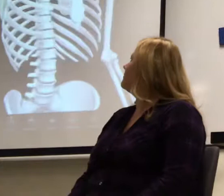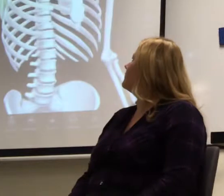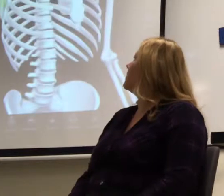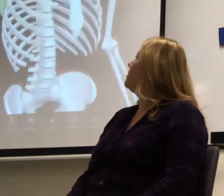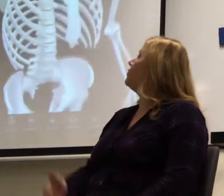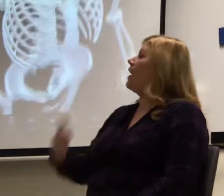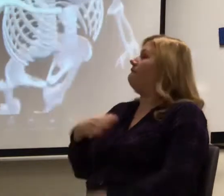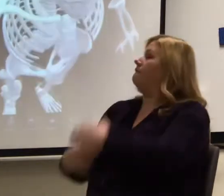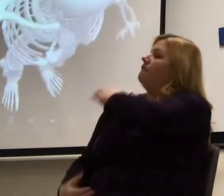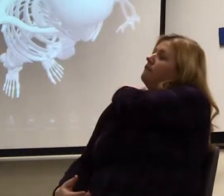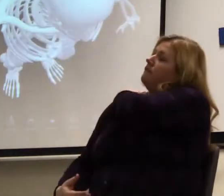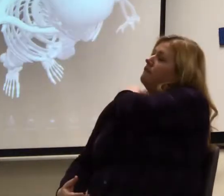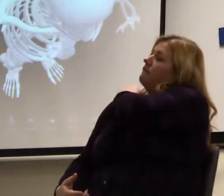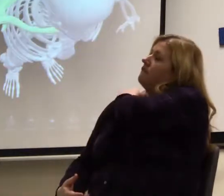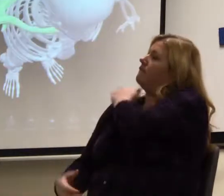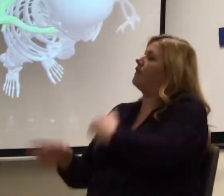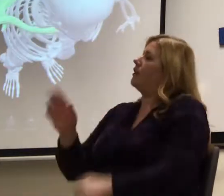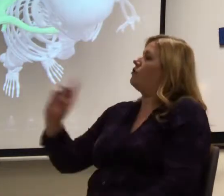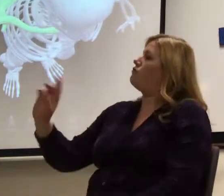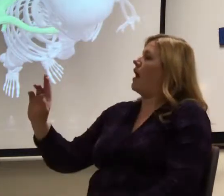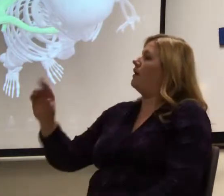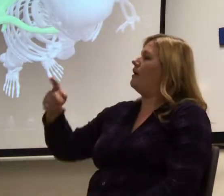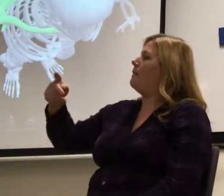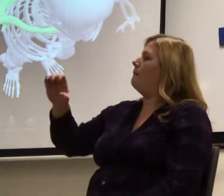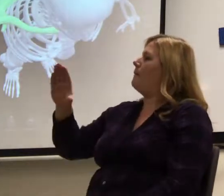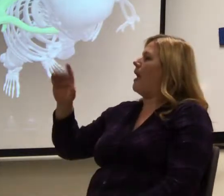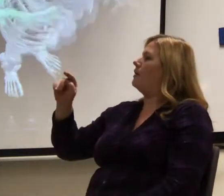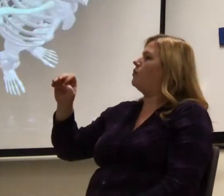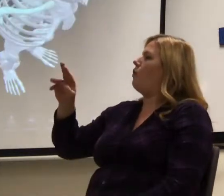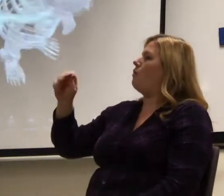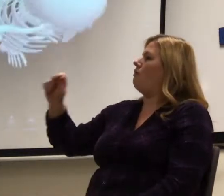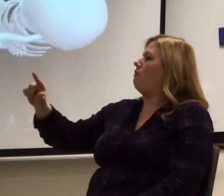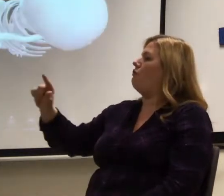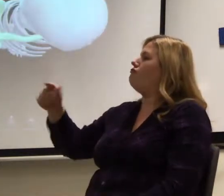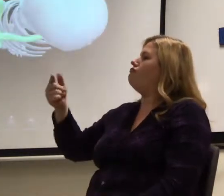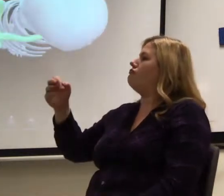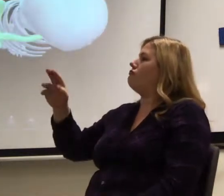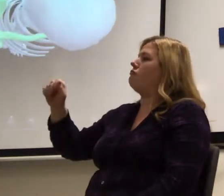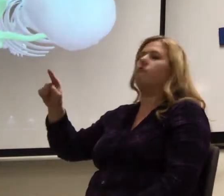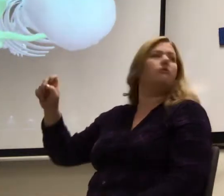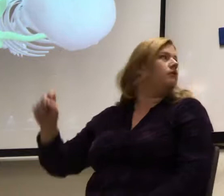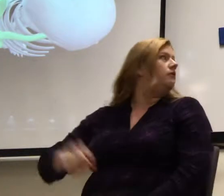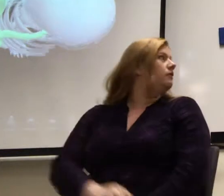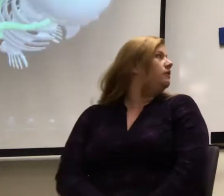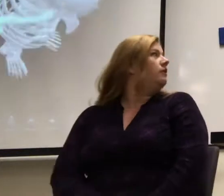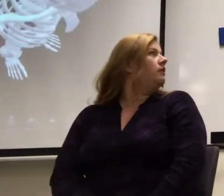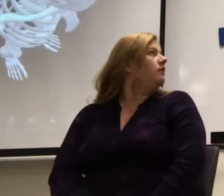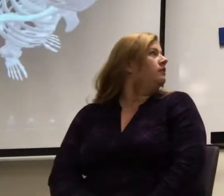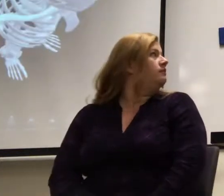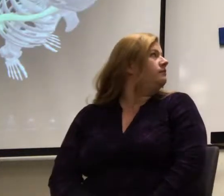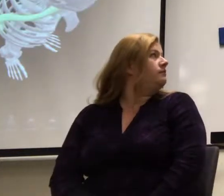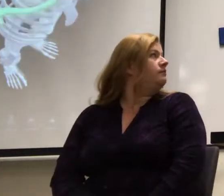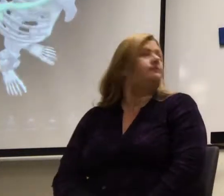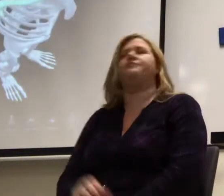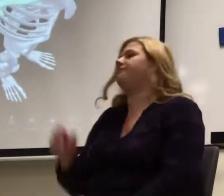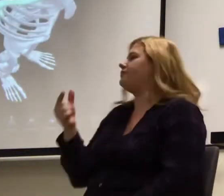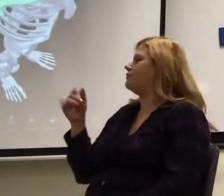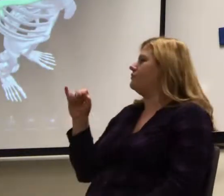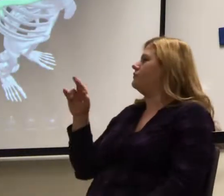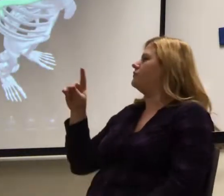You can kind of see those two bones, the way I have it looking kind of overhead a little bit.